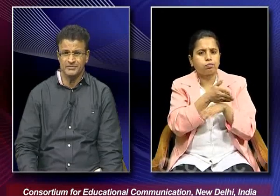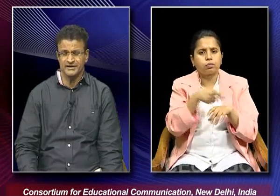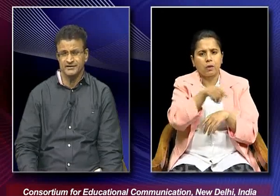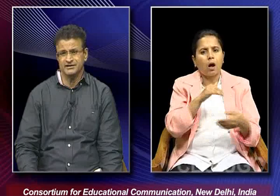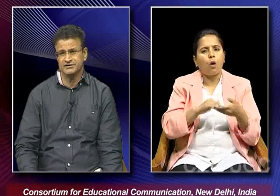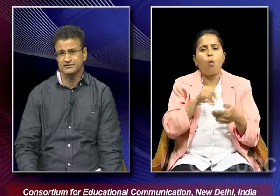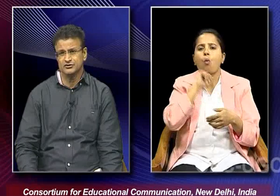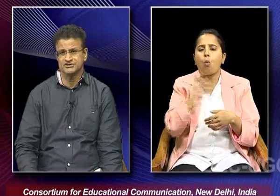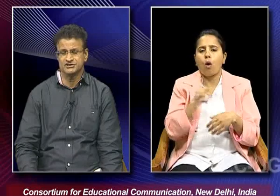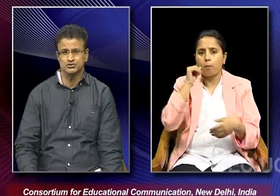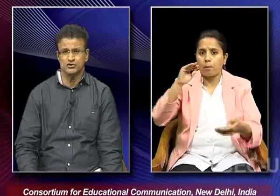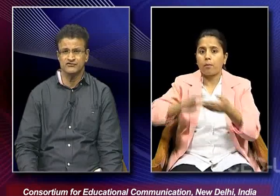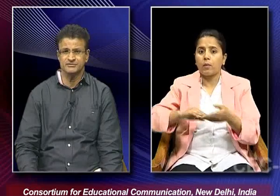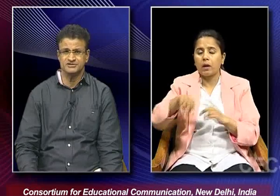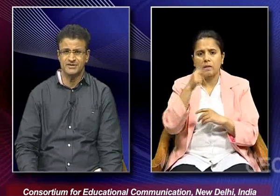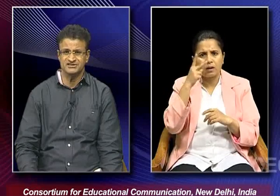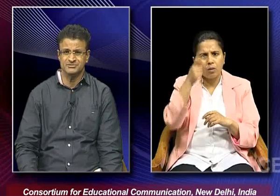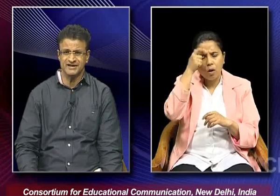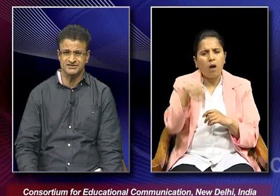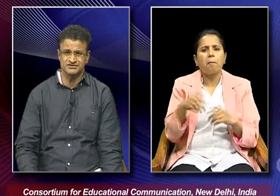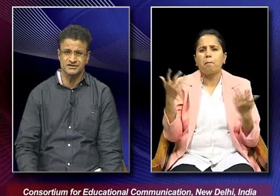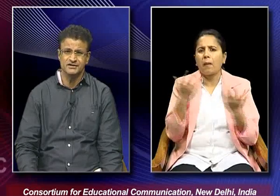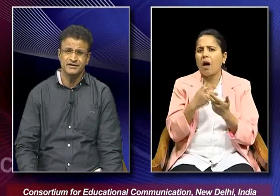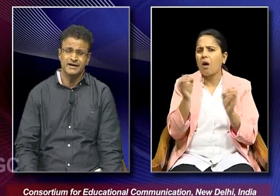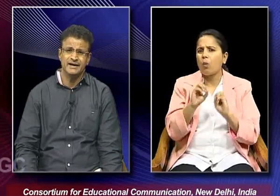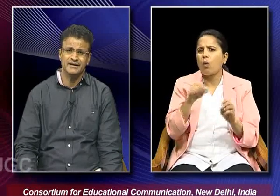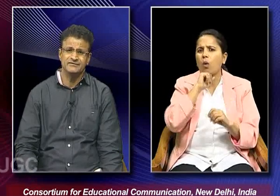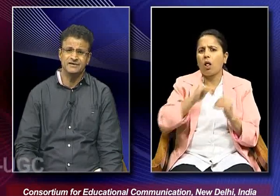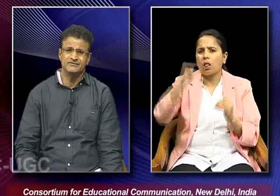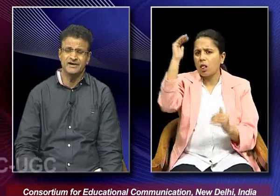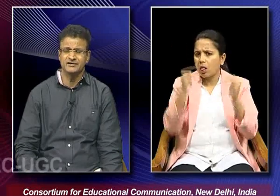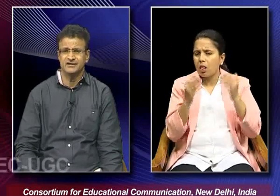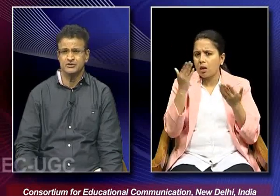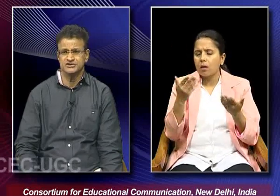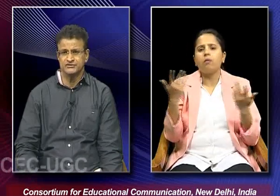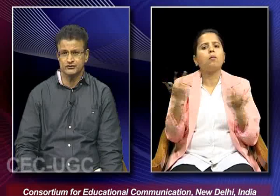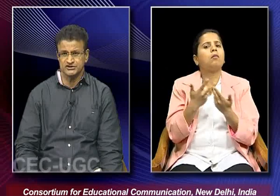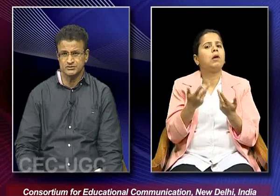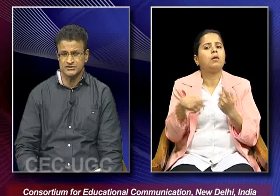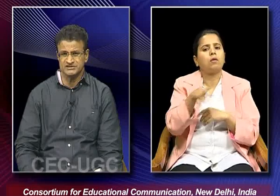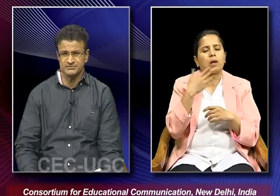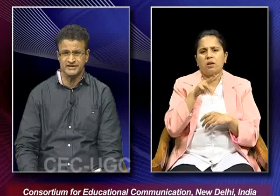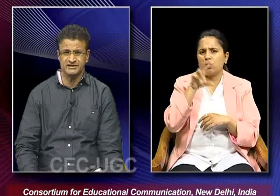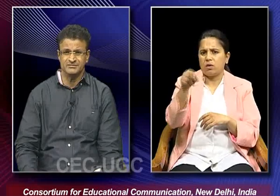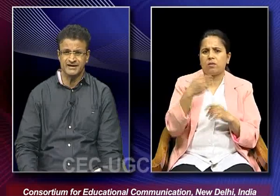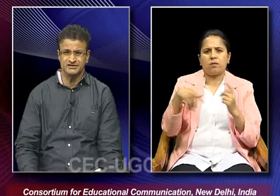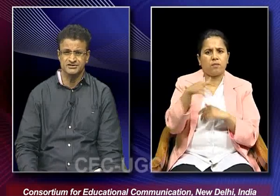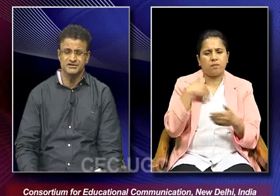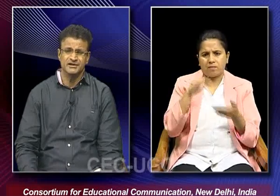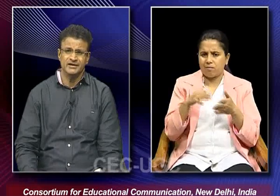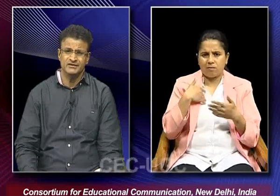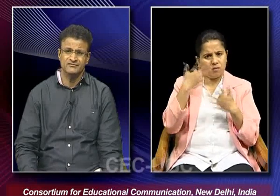old man, and it was an issue of the mismatched marriages. And we find that how she refuses to consummate her